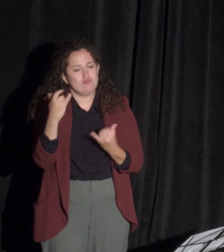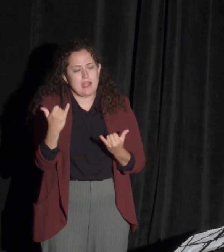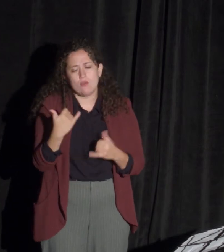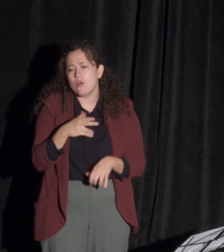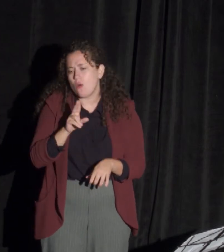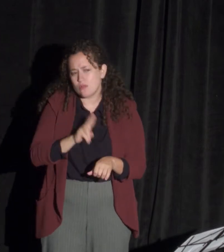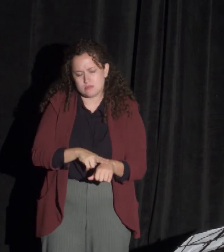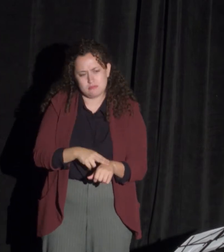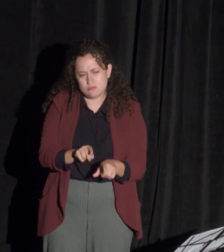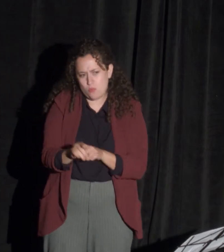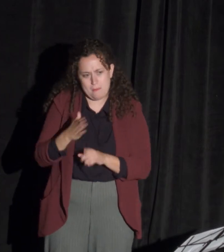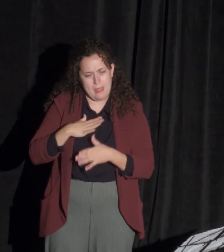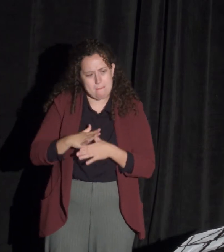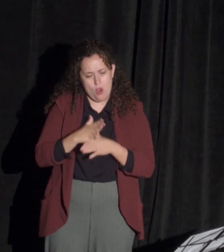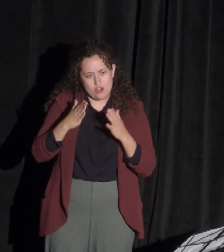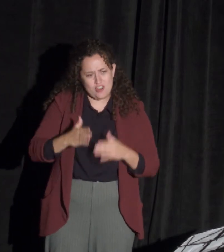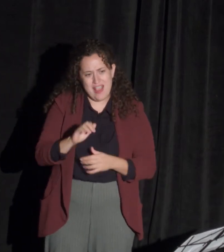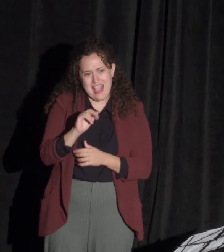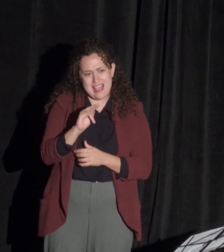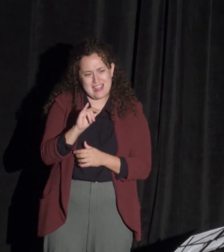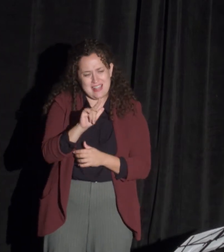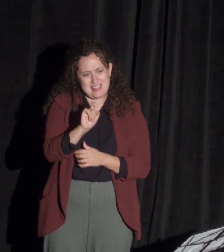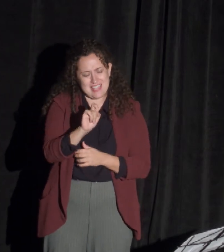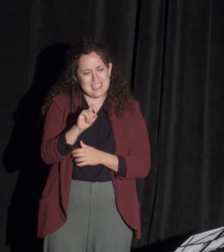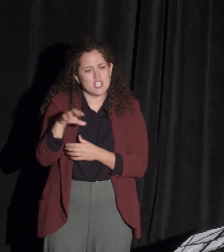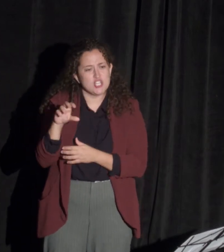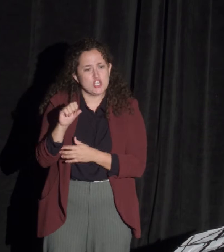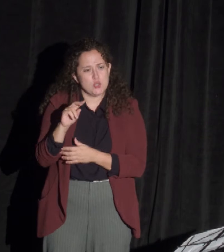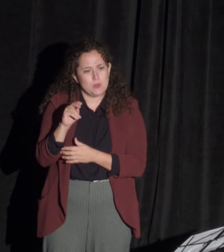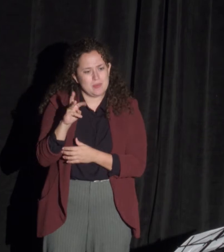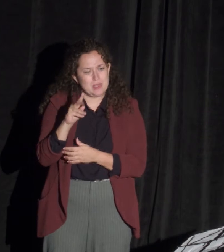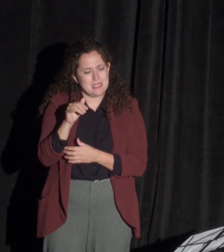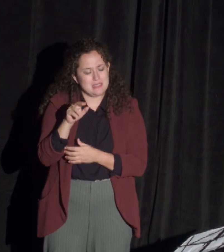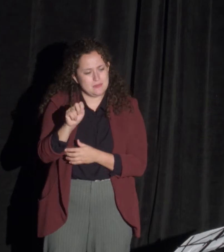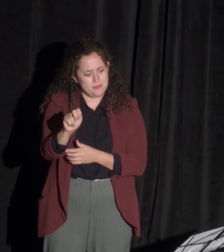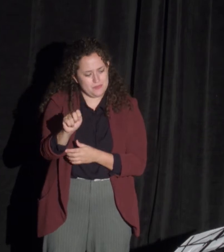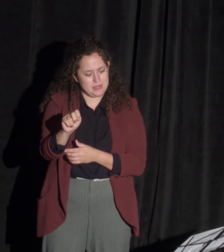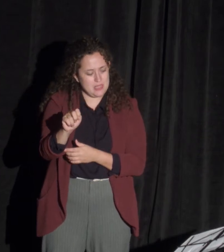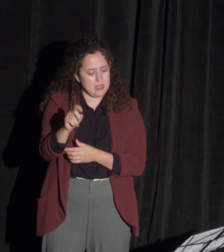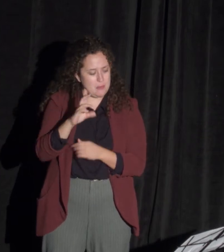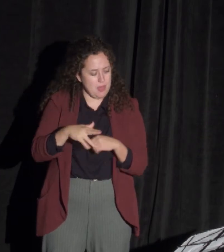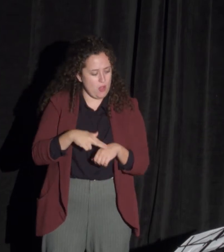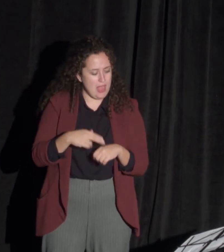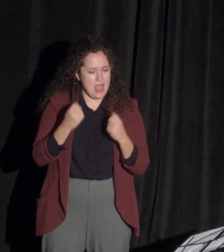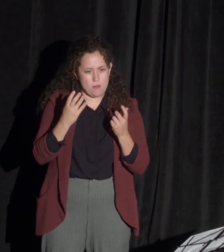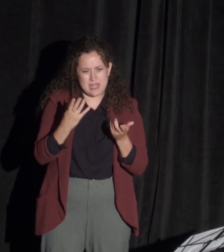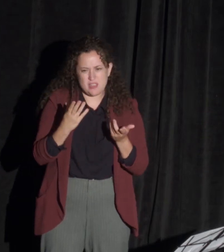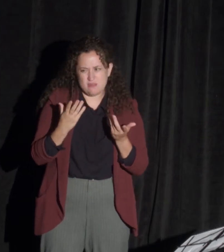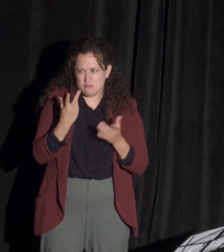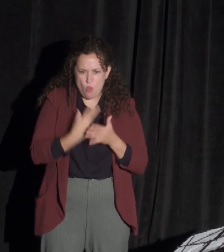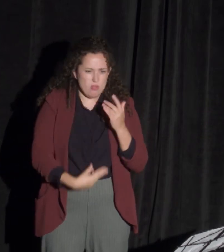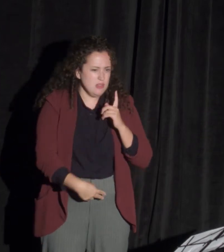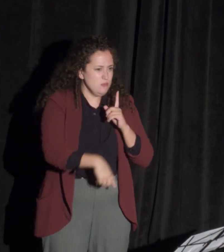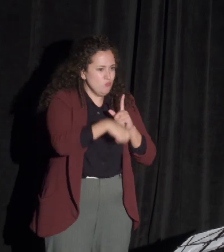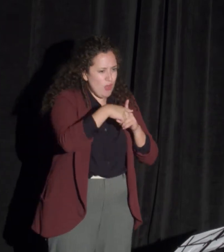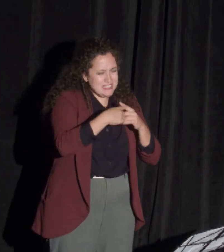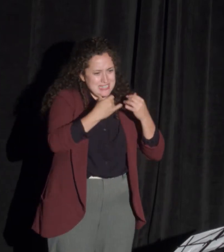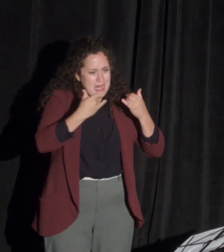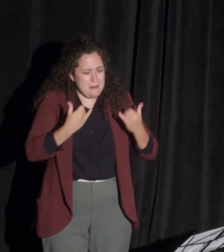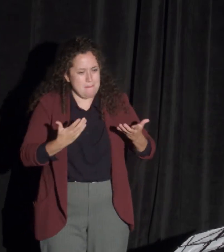me so much about how to be both present and positive. I love you all so much. Thank you so much. Thank